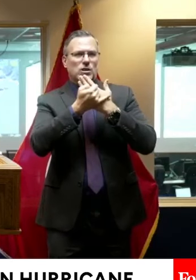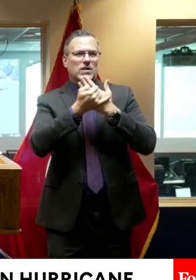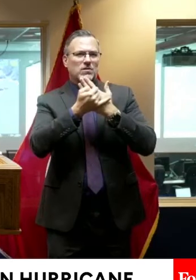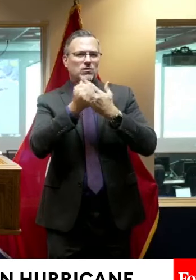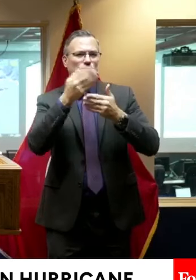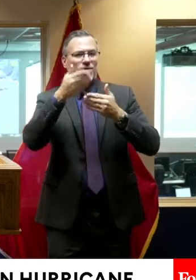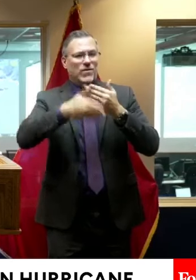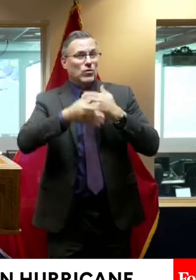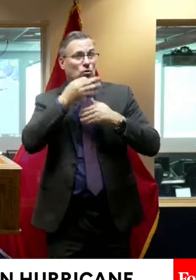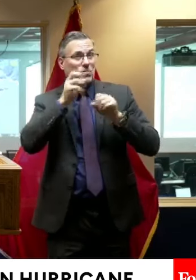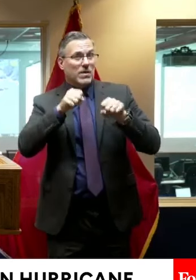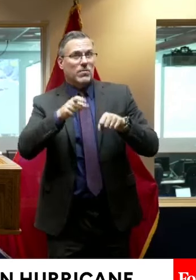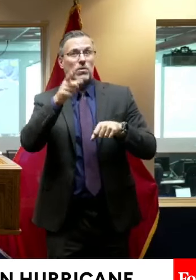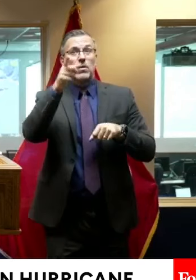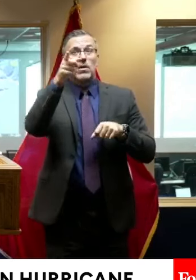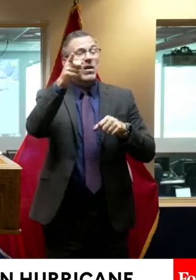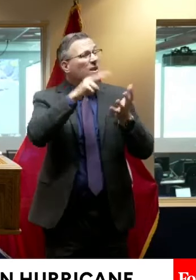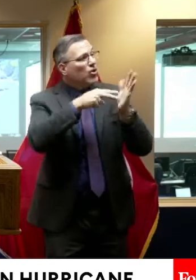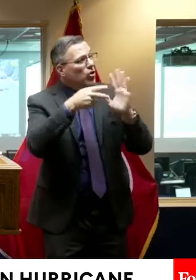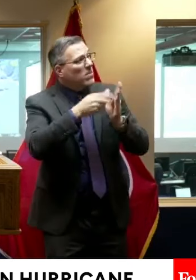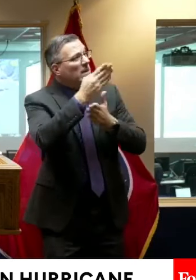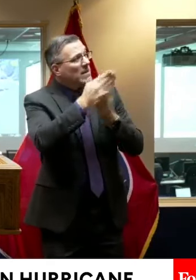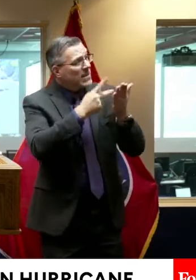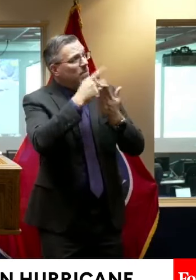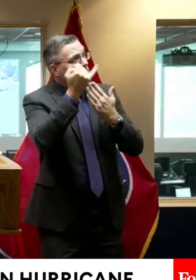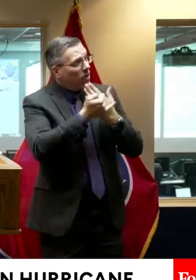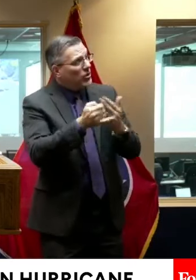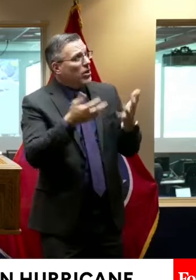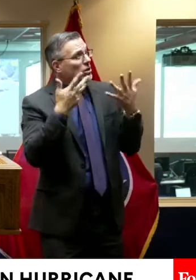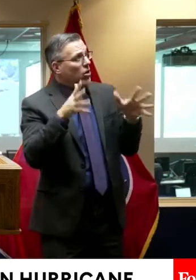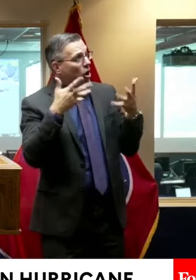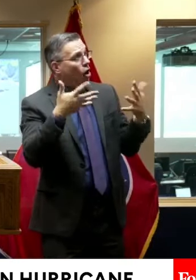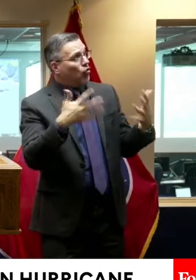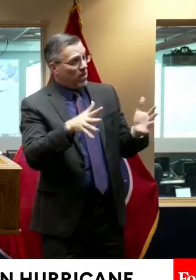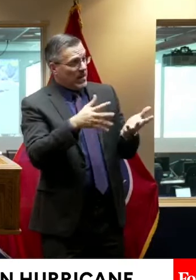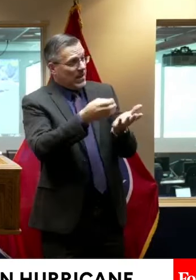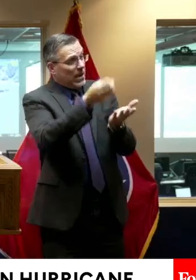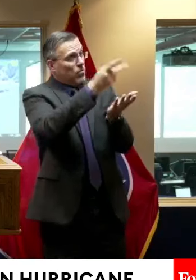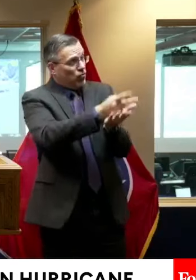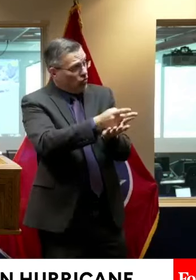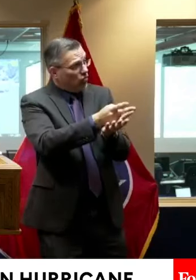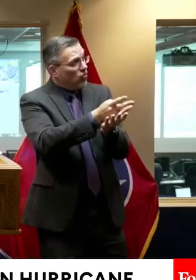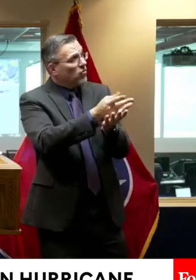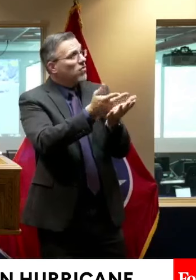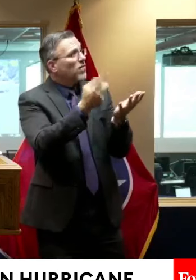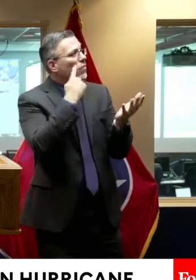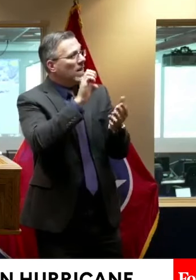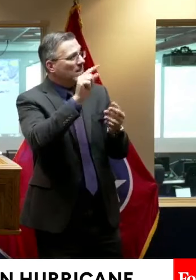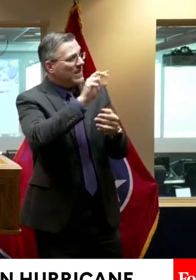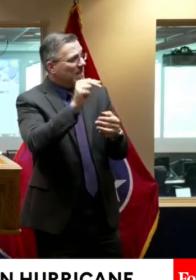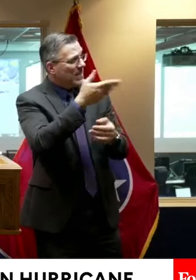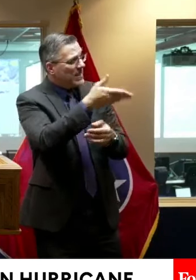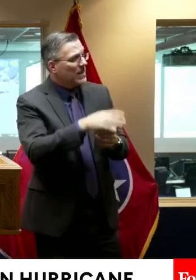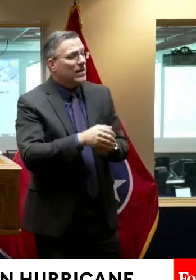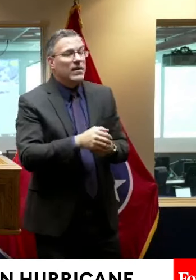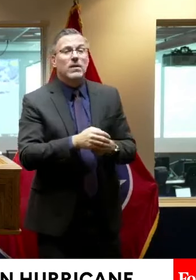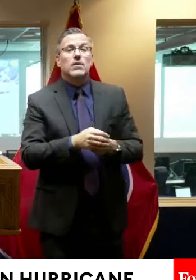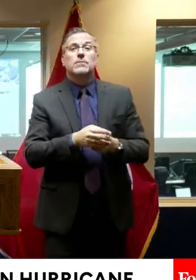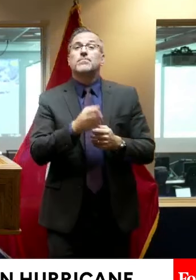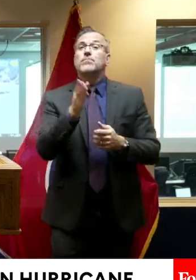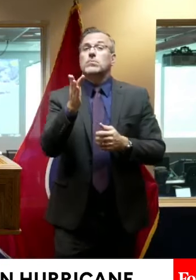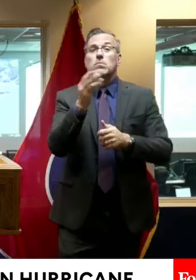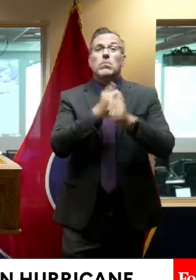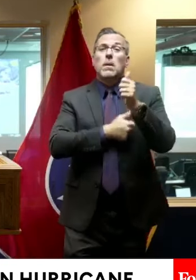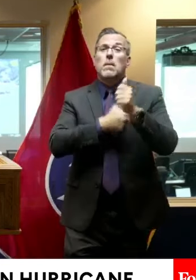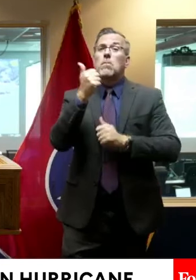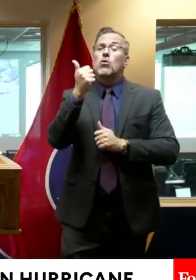some projects already in the pipeline that may have gotten prior approval may be set back now for East Tennessee? Well, actually, what happens for most of